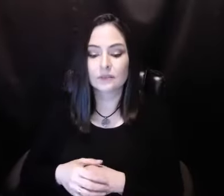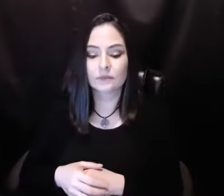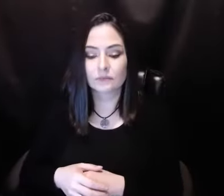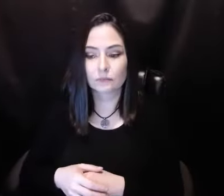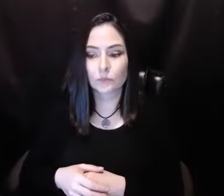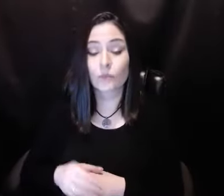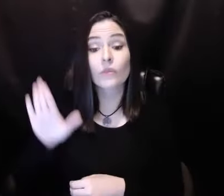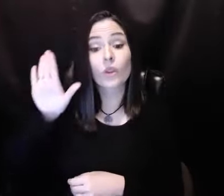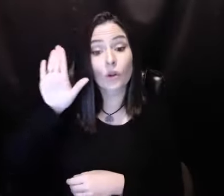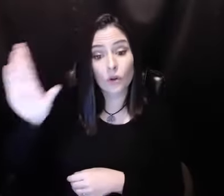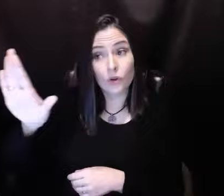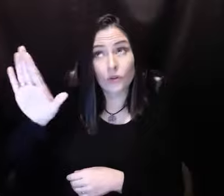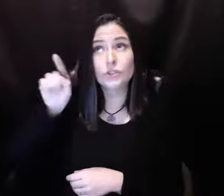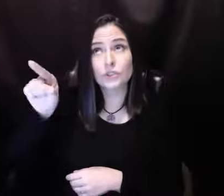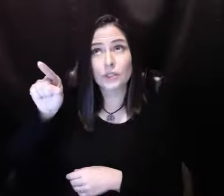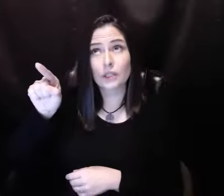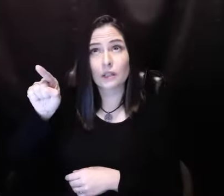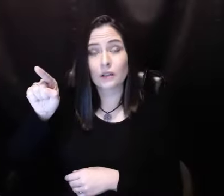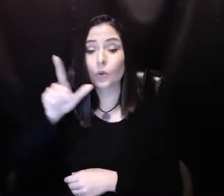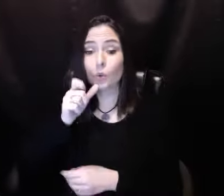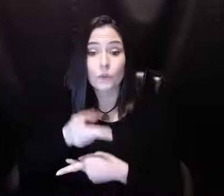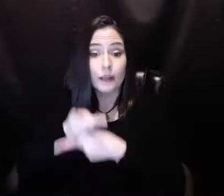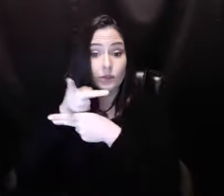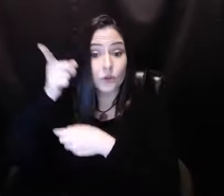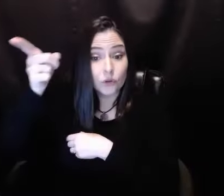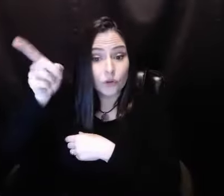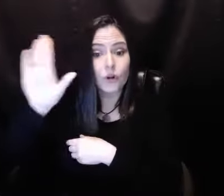My mother was raised by her grandmother.